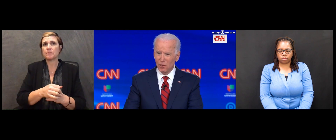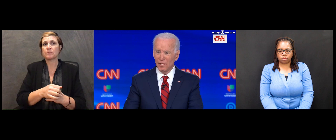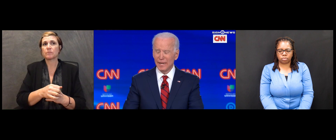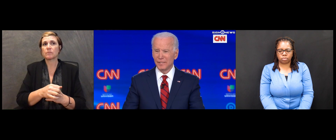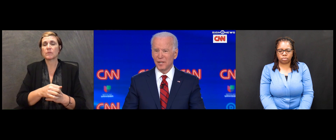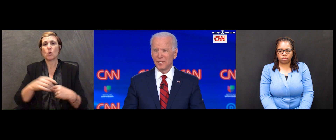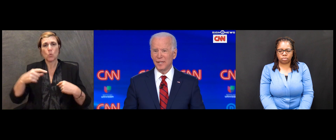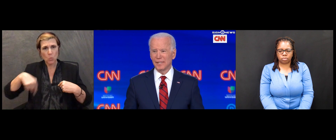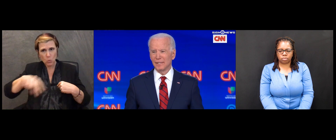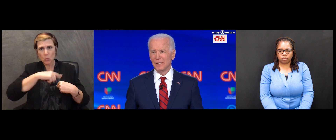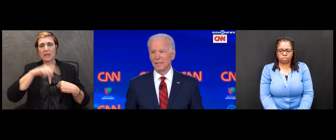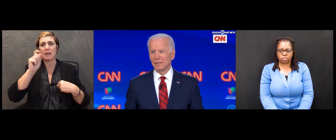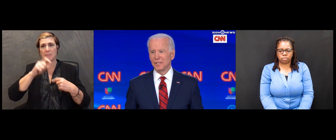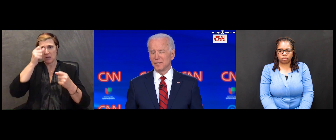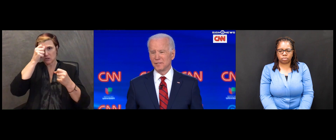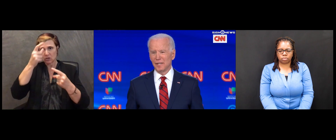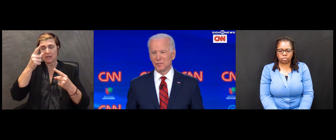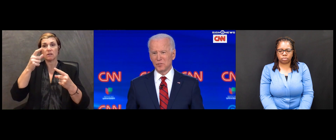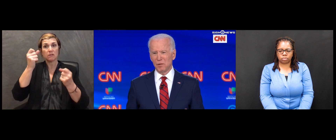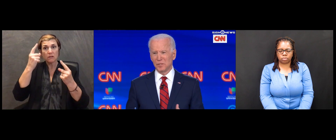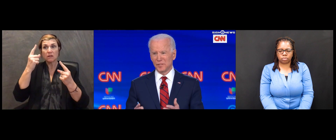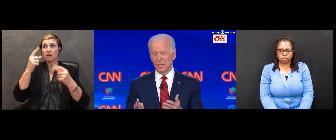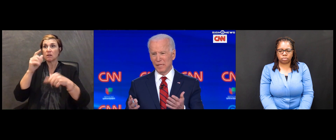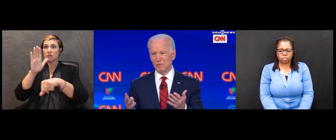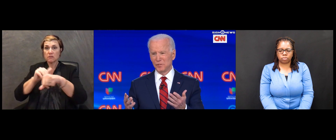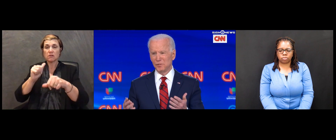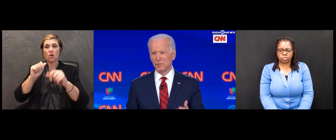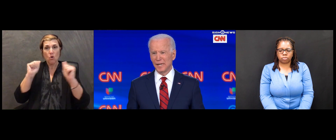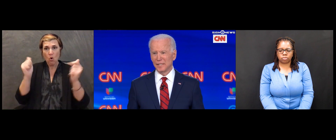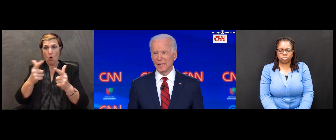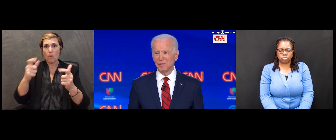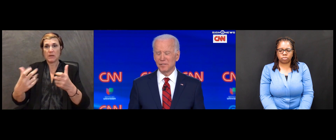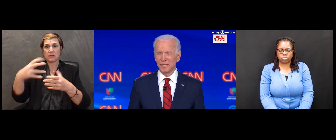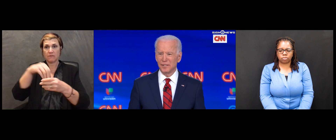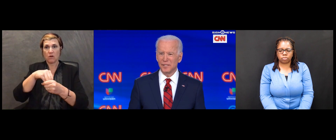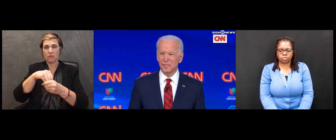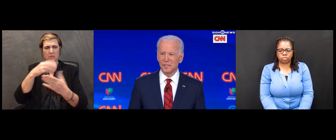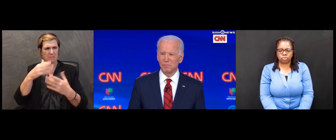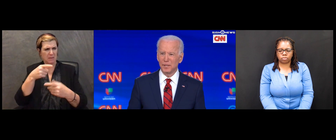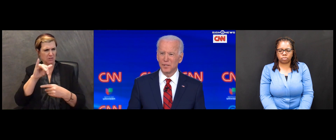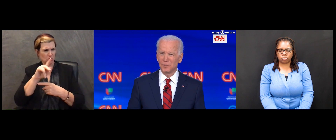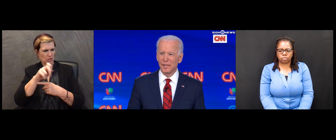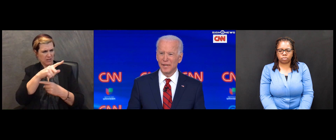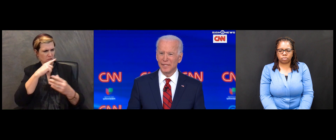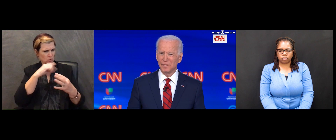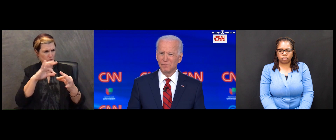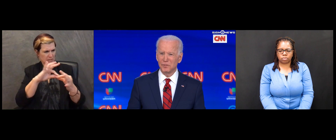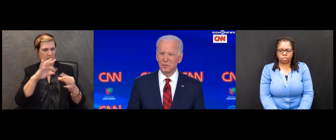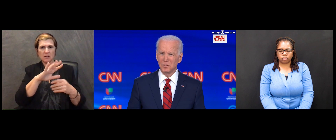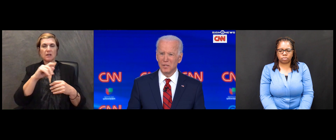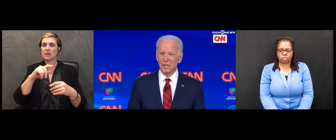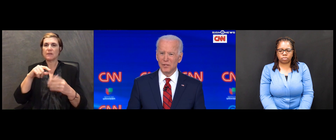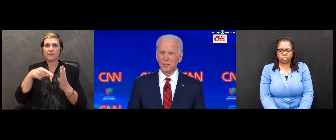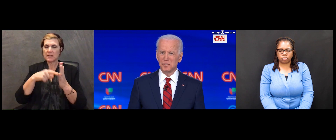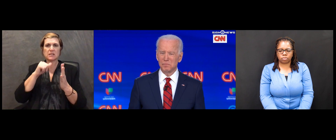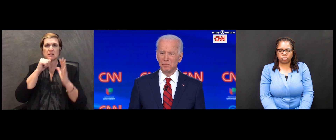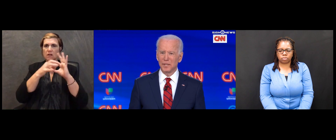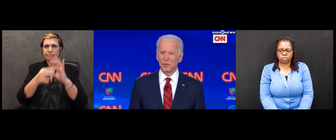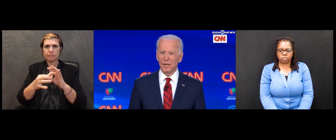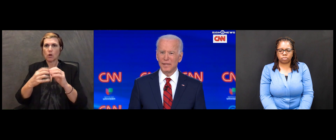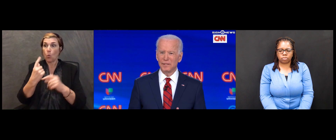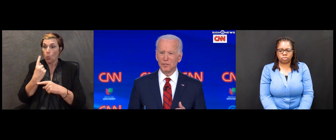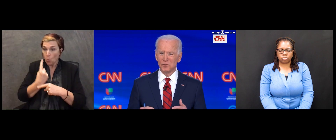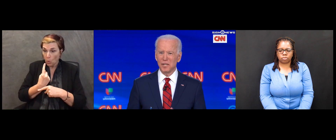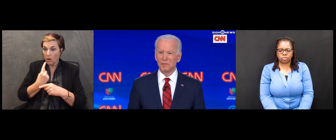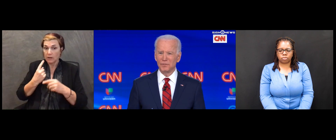is an all hands on deck. This is, as someone said, maybe it was you, Jake, at the outset, this is bigger than any individual. This is